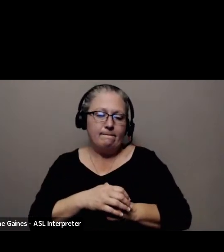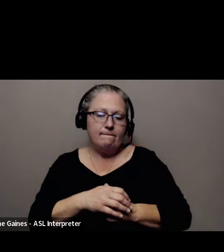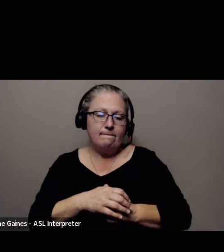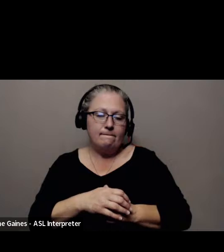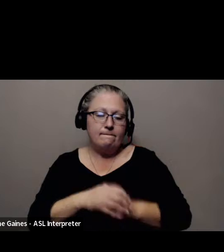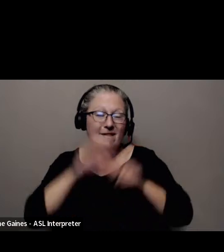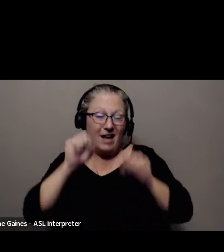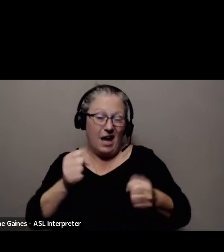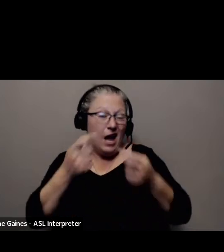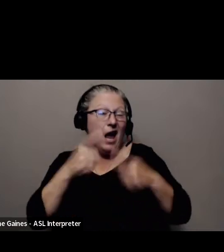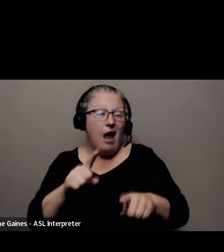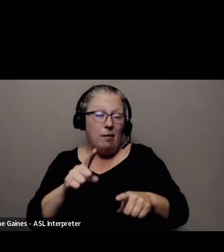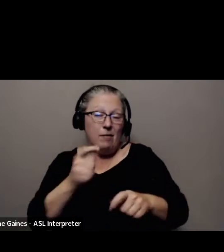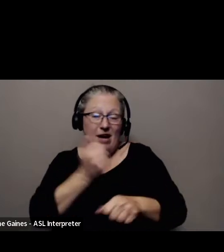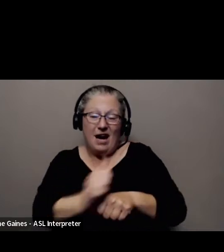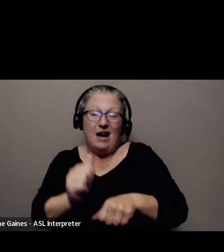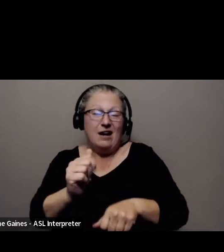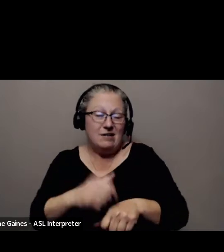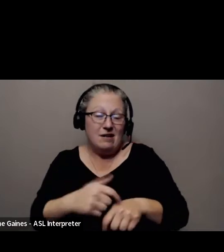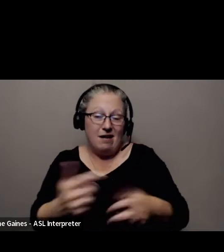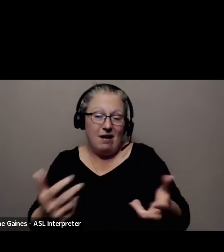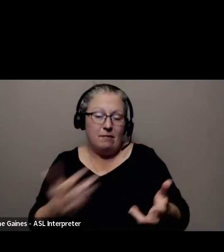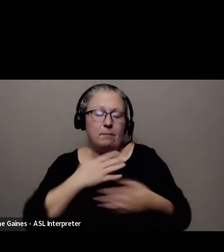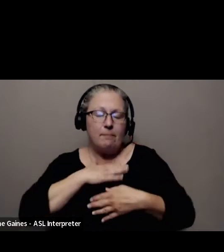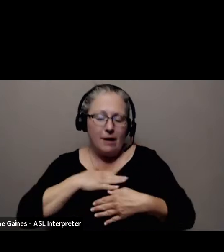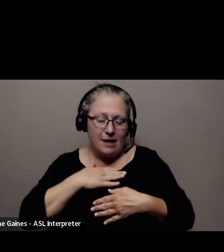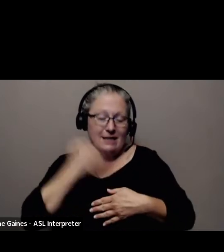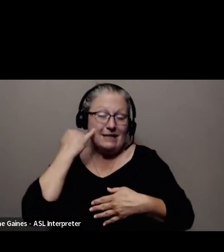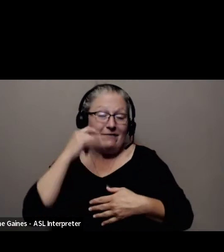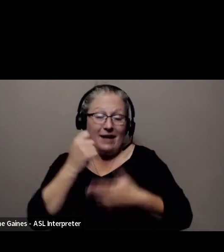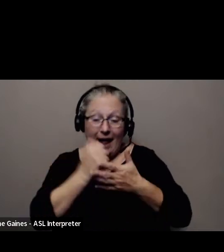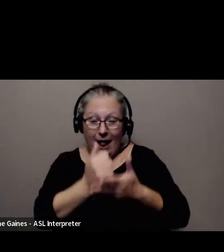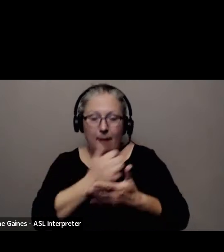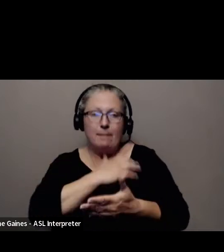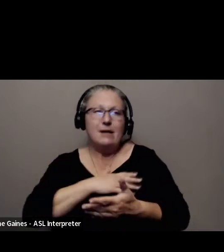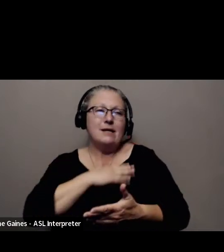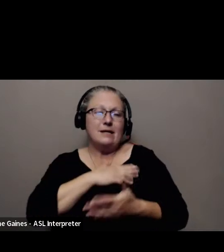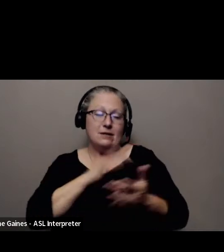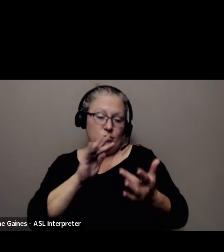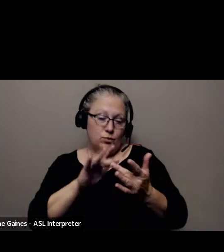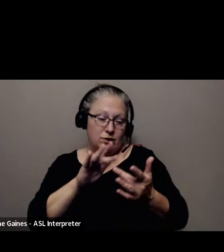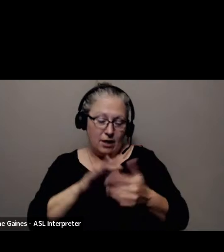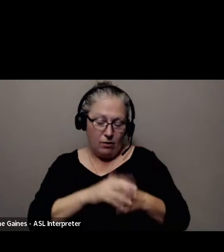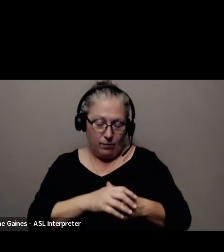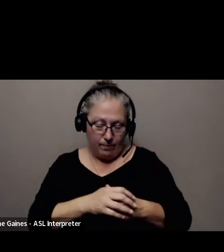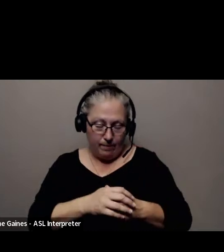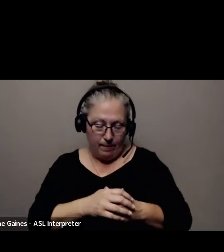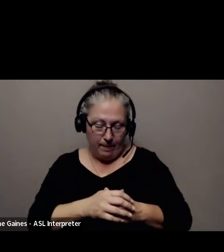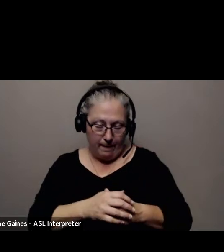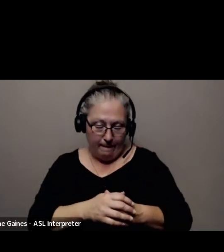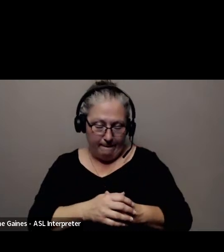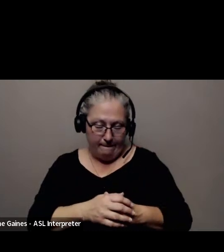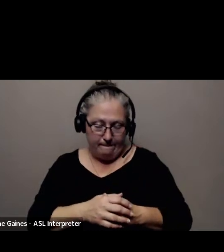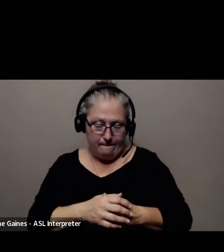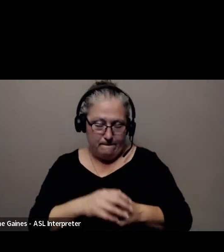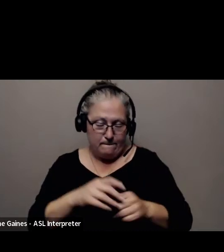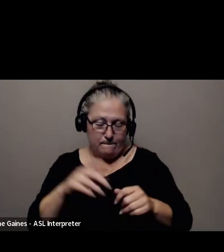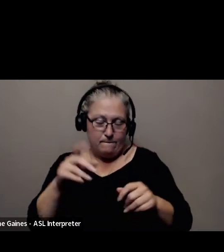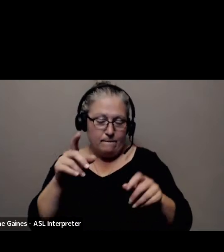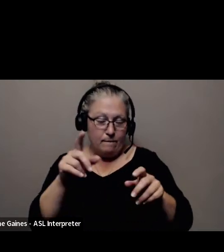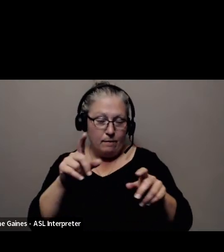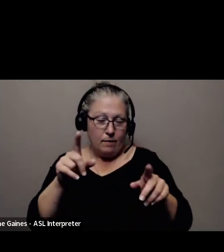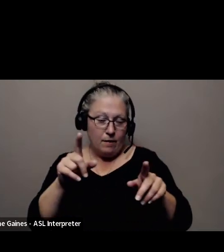it can happen at any moment. So please, if you need help, please reach out. I also wanted